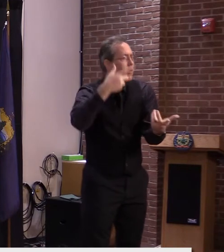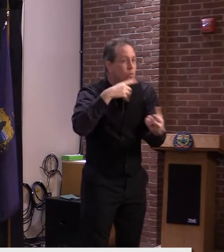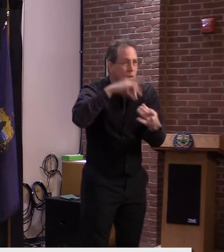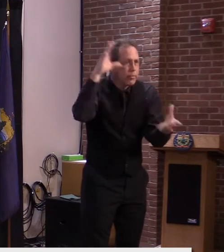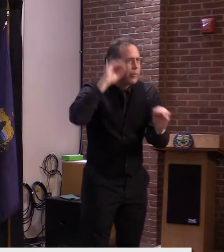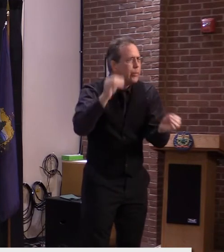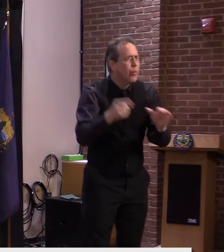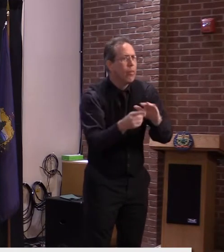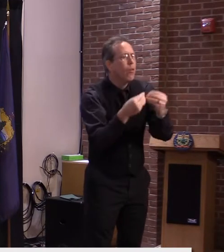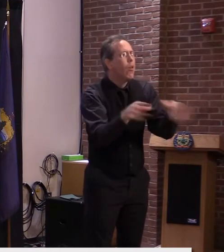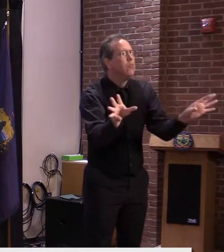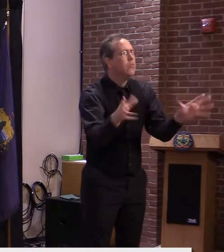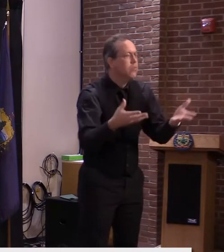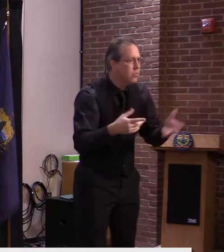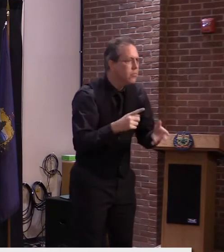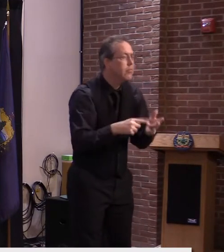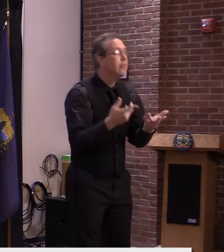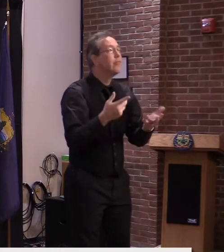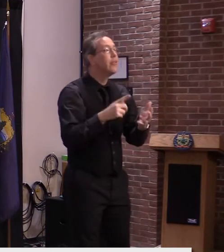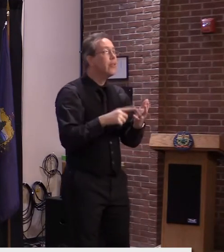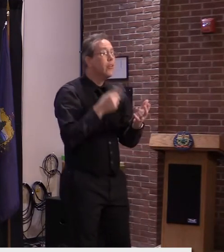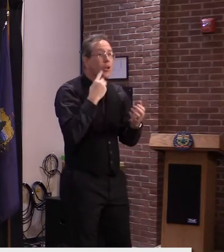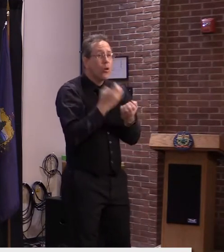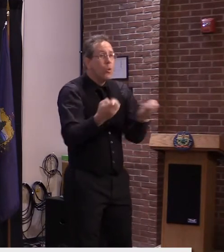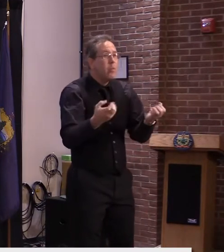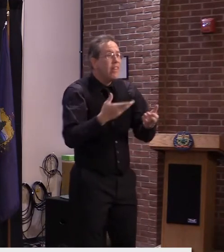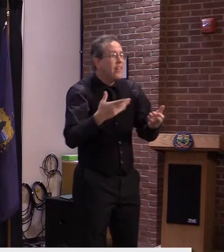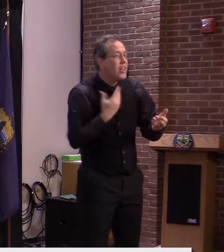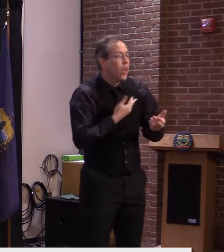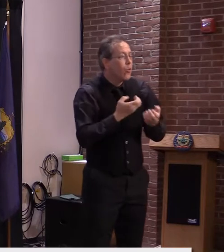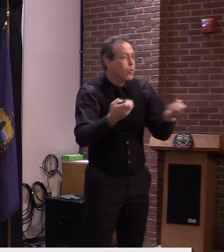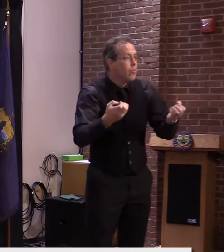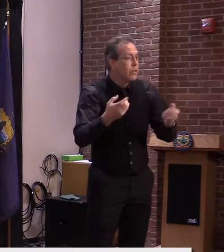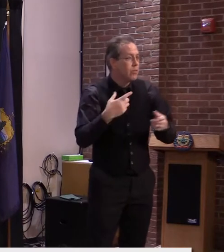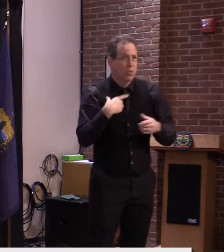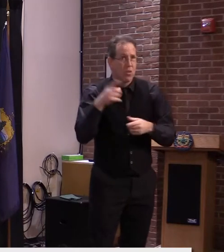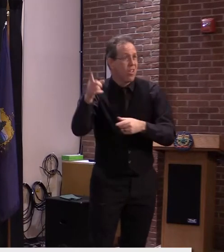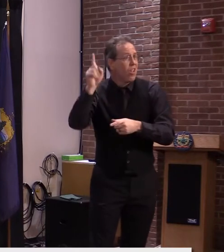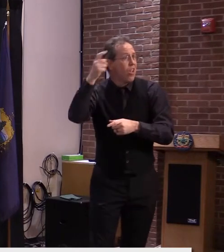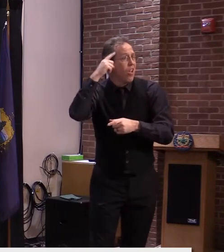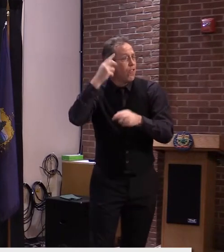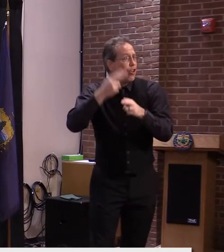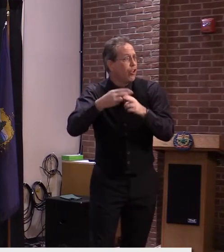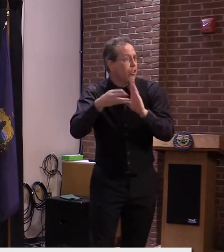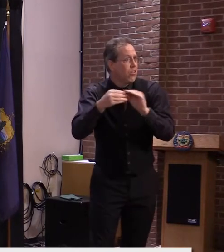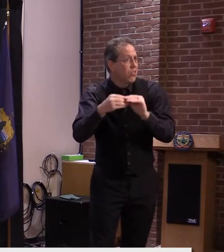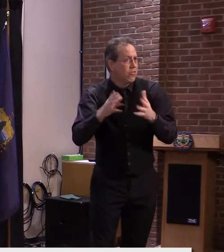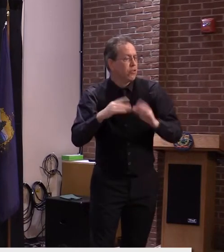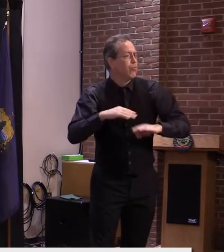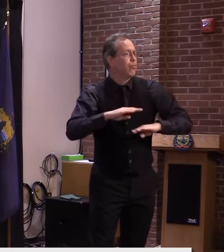service. With that, Governor, that concludes my remarks. I'm happy to take questions or pass it back to you.